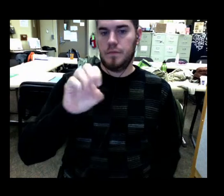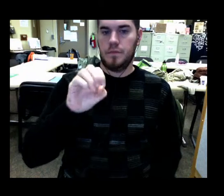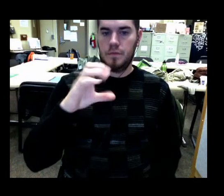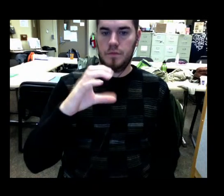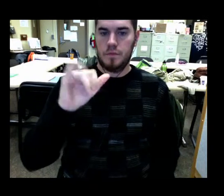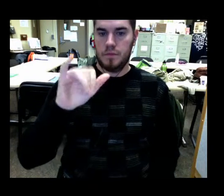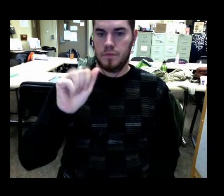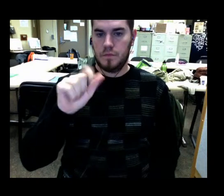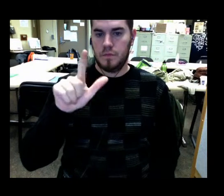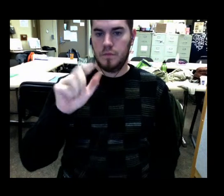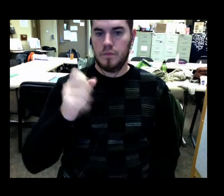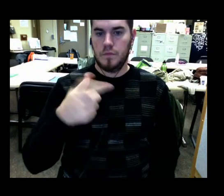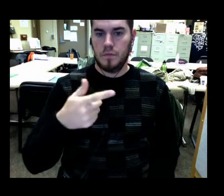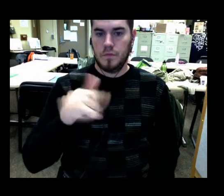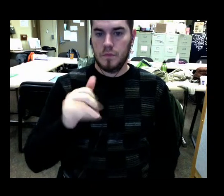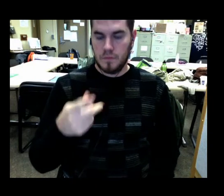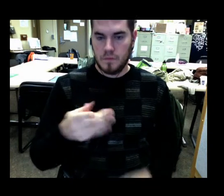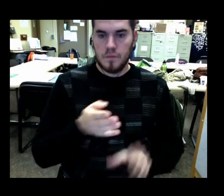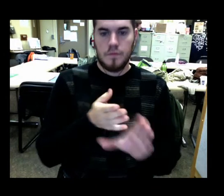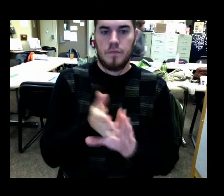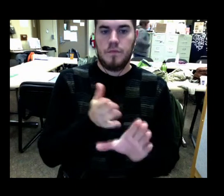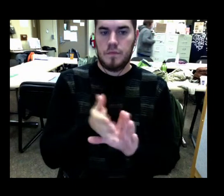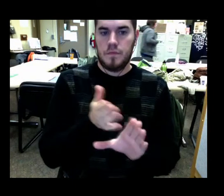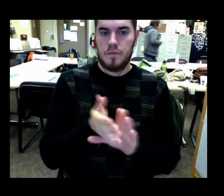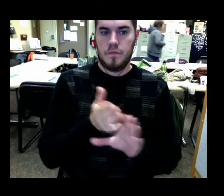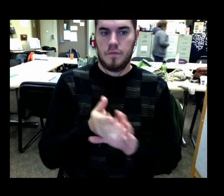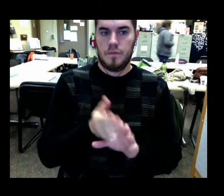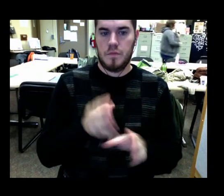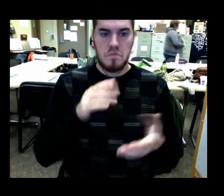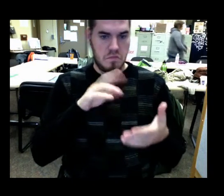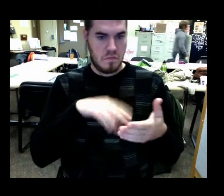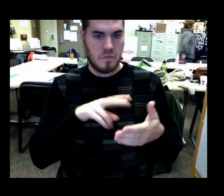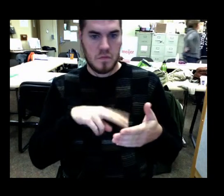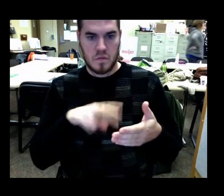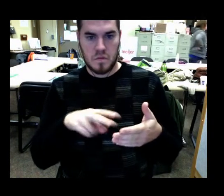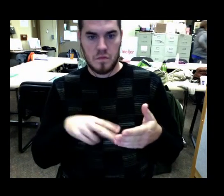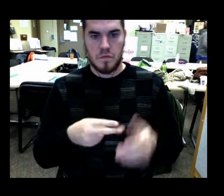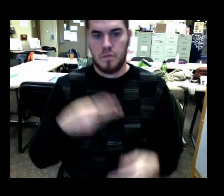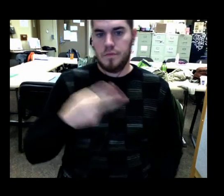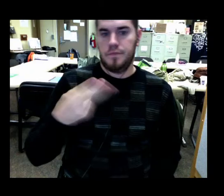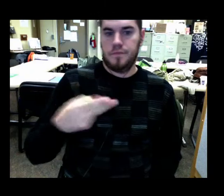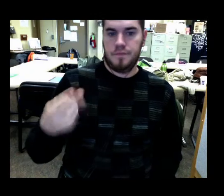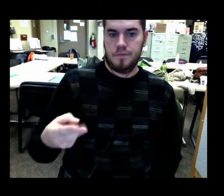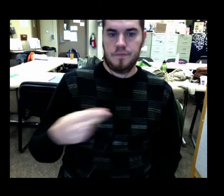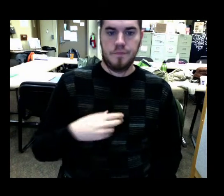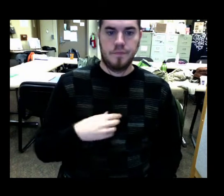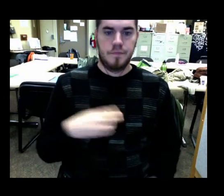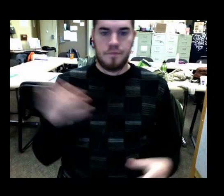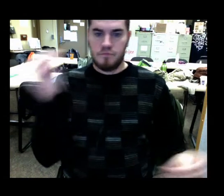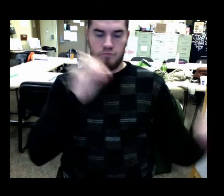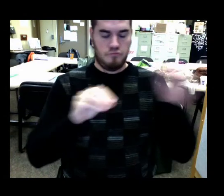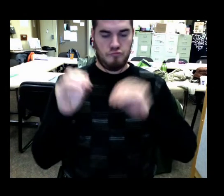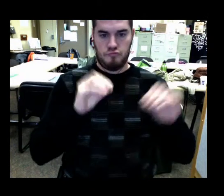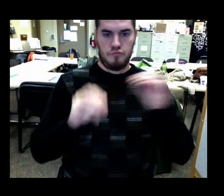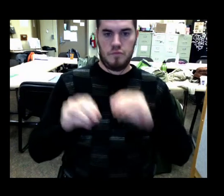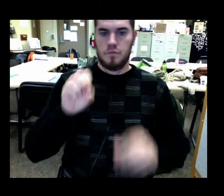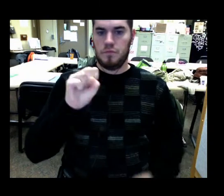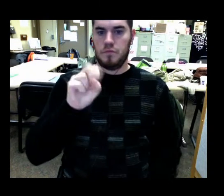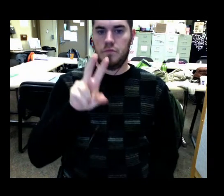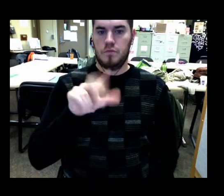those sections with equal amount of time devoted to each one, say 3 weeks for each section. And then I have a guest speaker come to